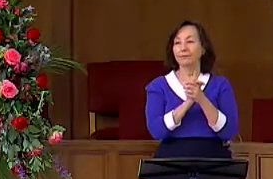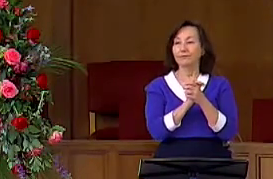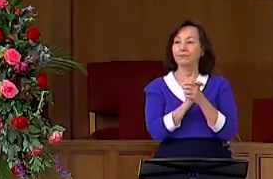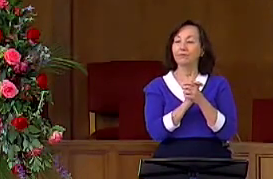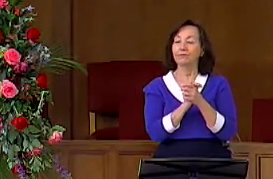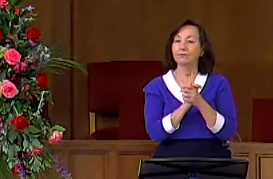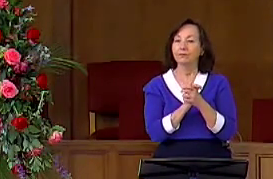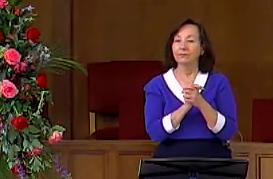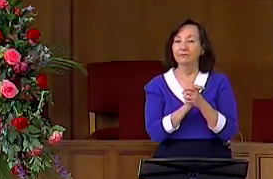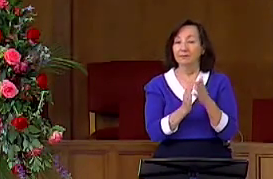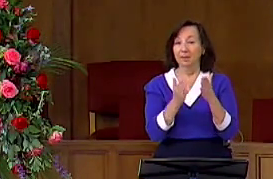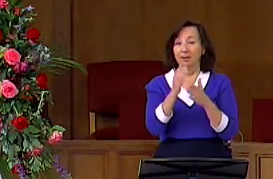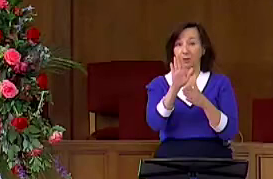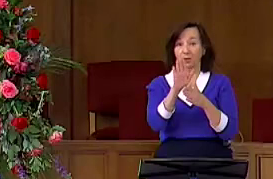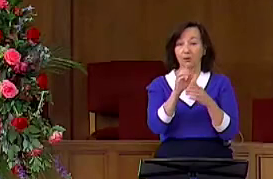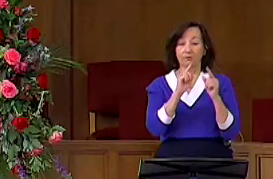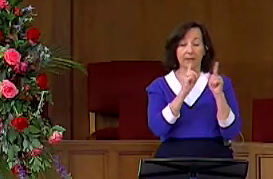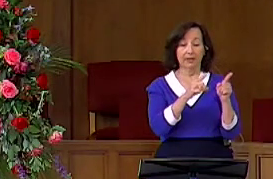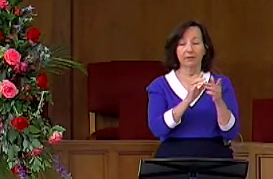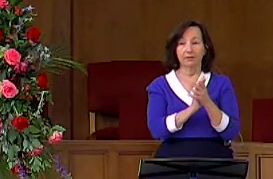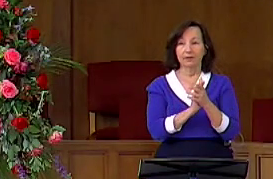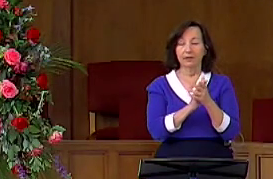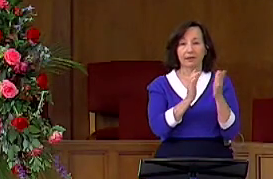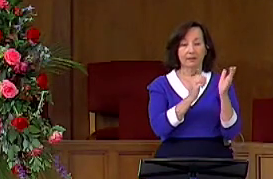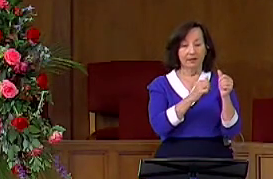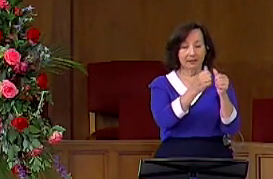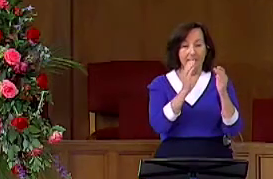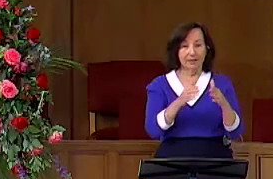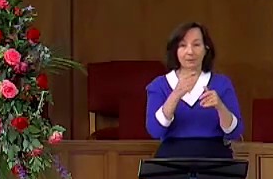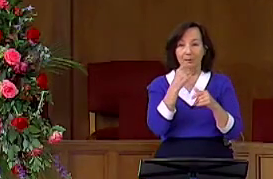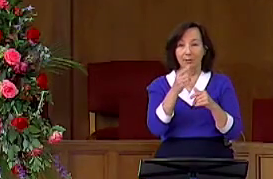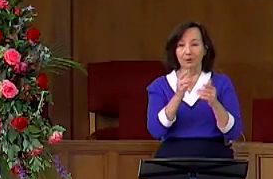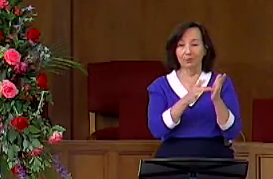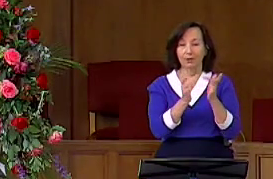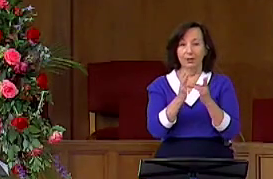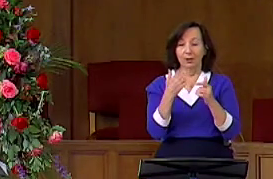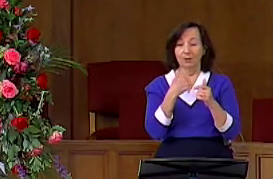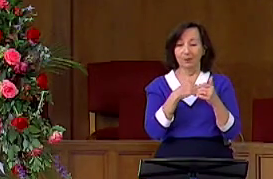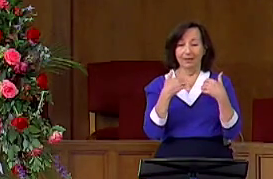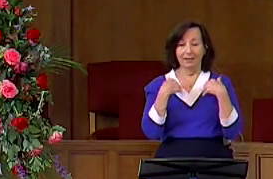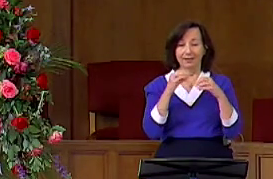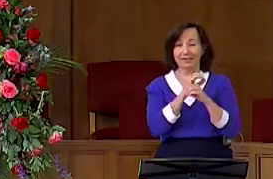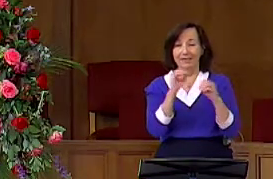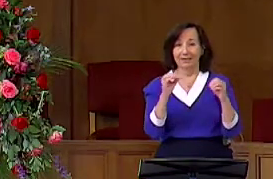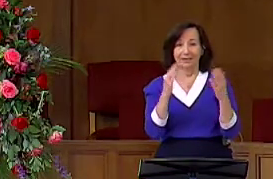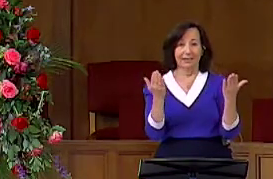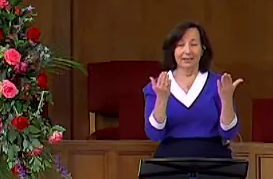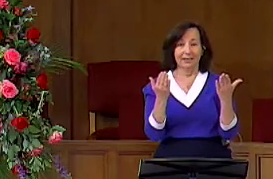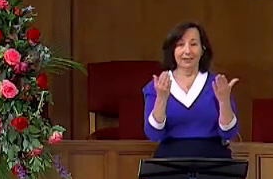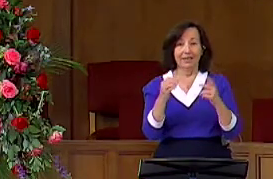might be your comment. The disciples told Jesus, we have nothing here except.